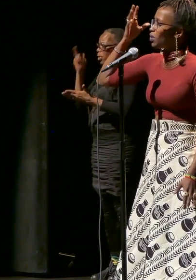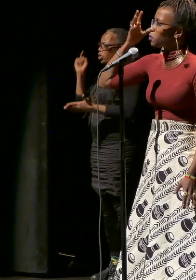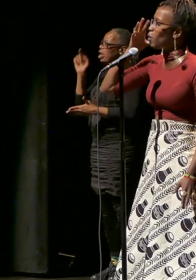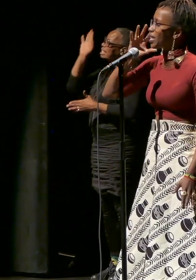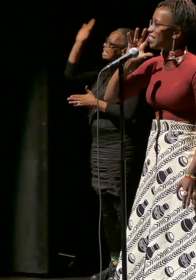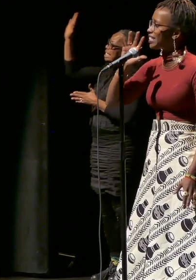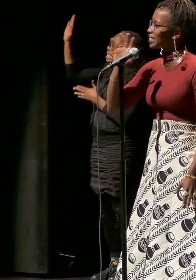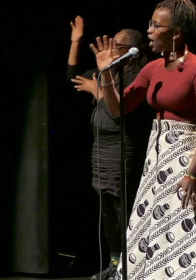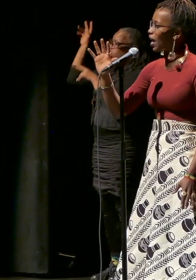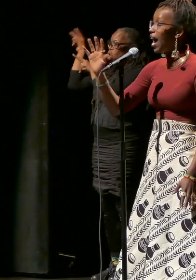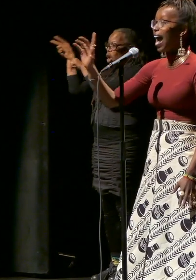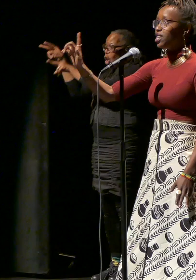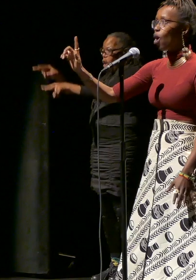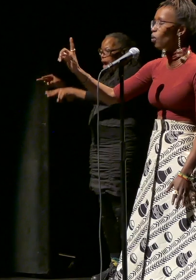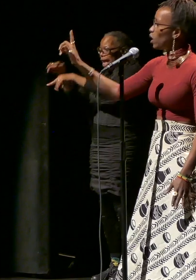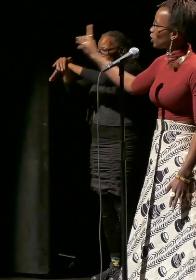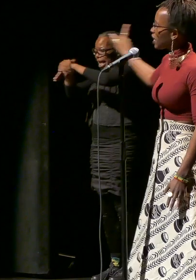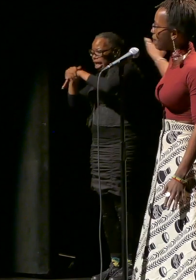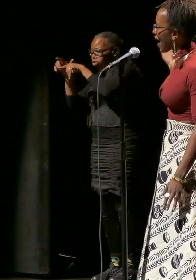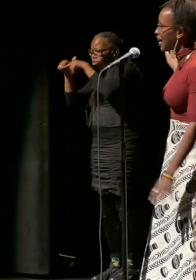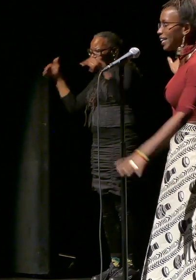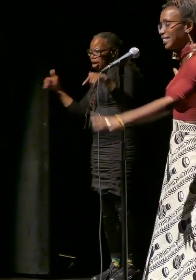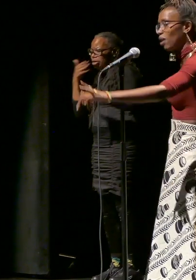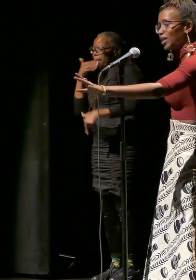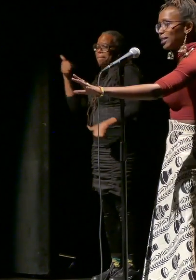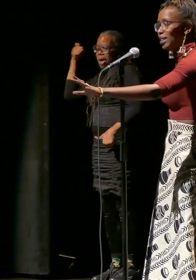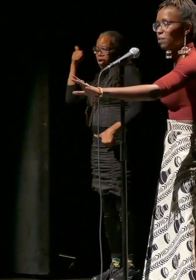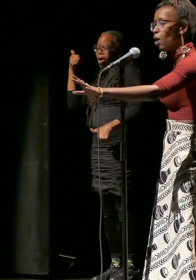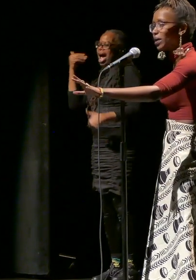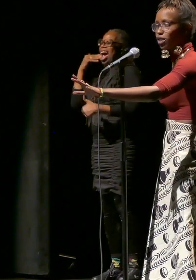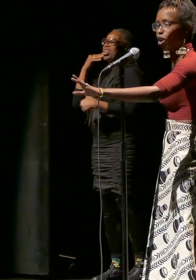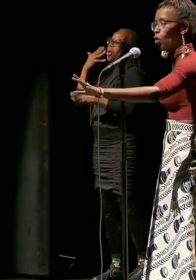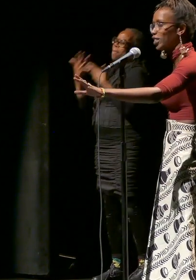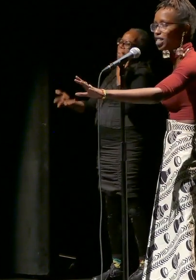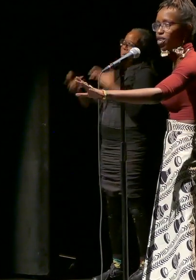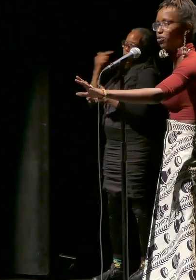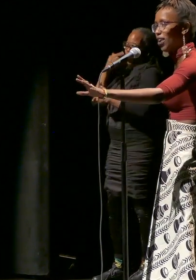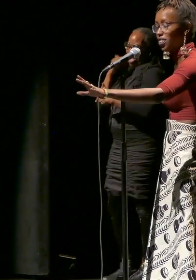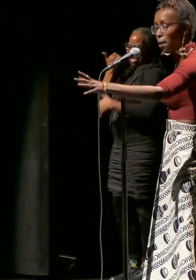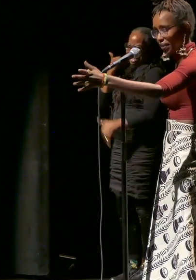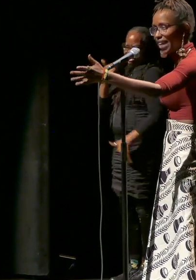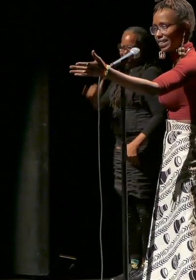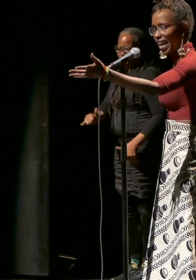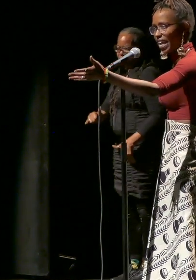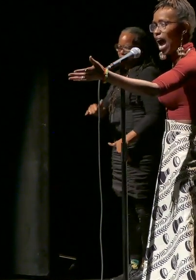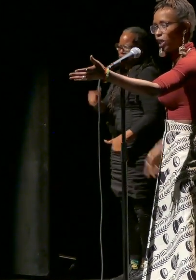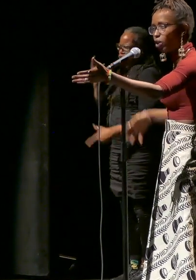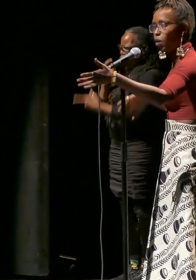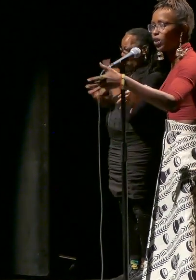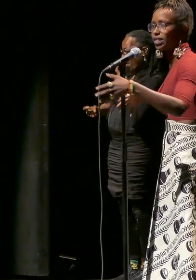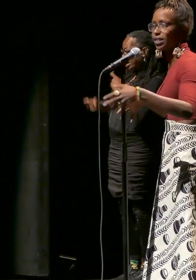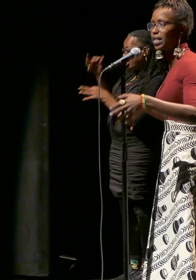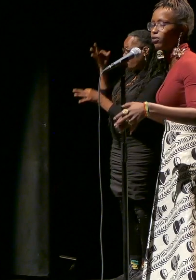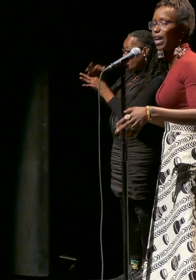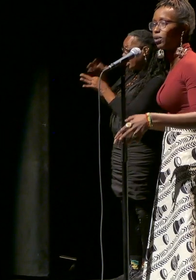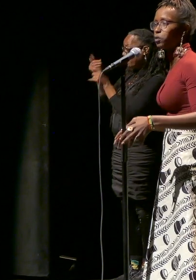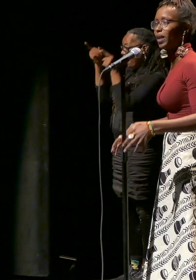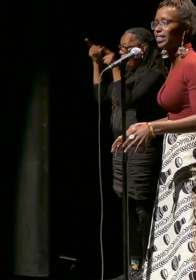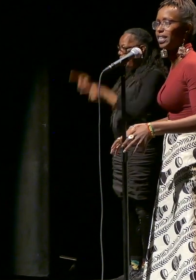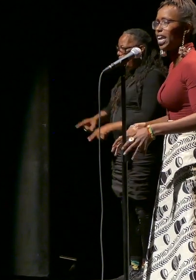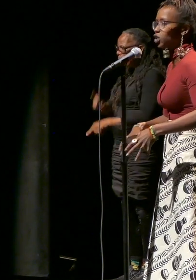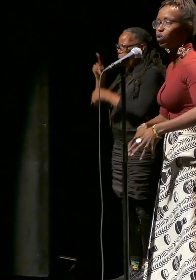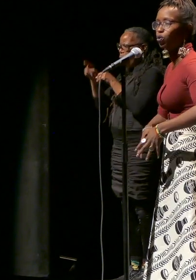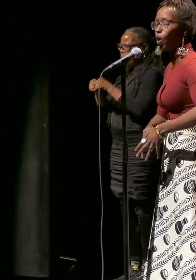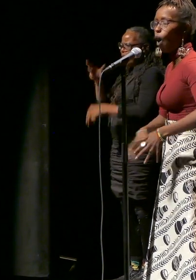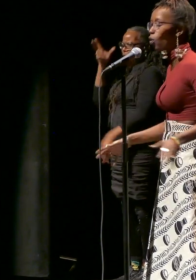prayer better when spoken in this tongue. I know, looking back, it sounds like a silly moment to start questioning your faith, but that day, I learned that once the seed of doubt